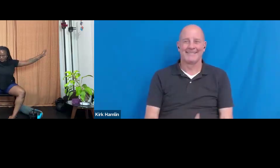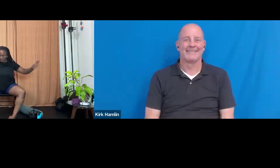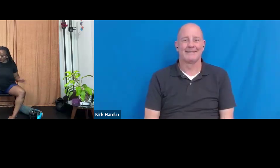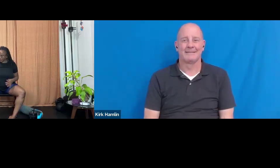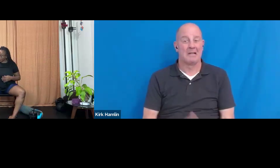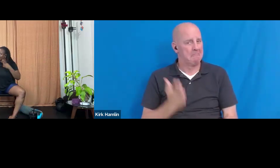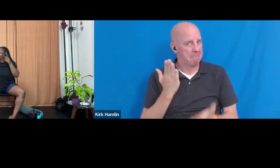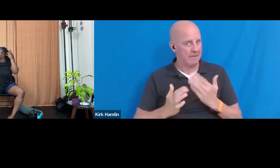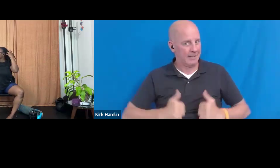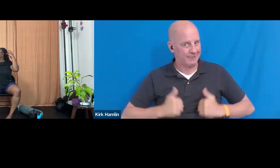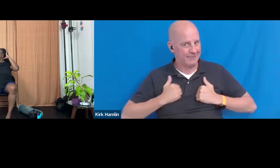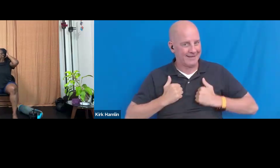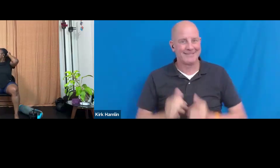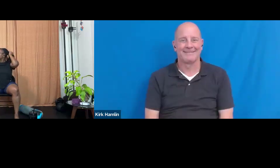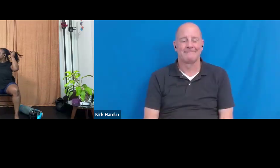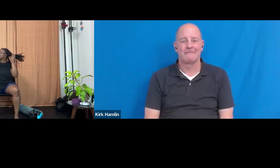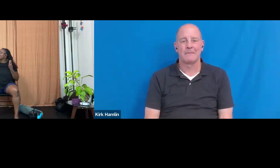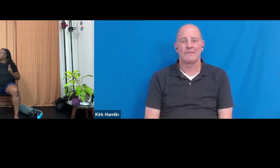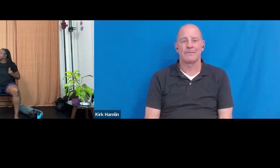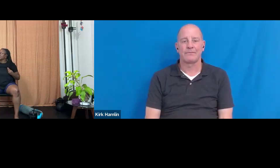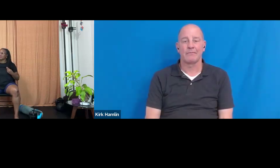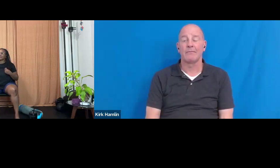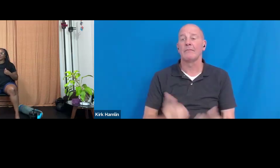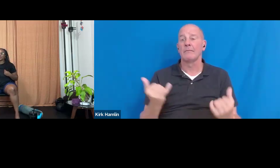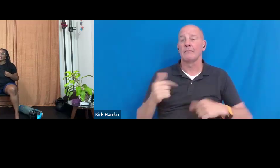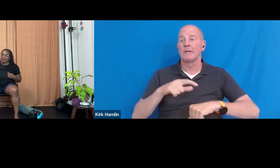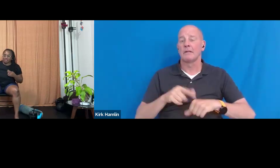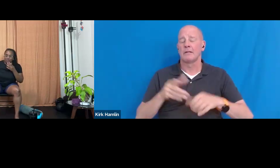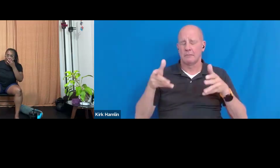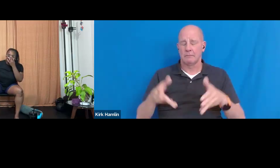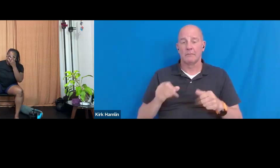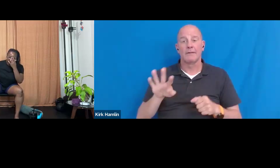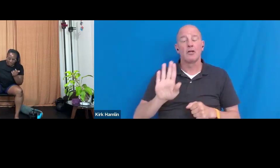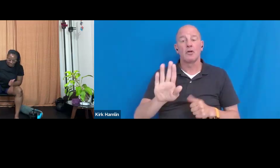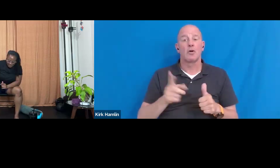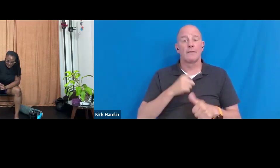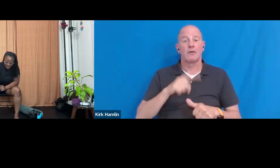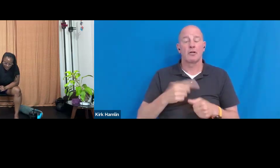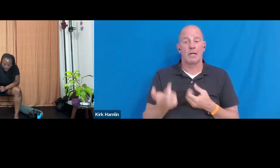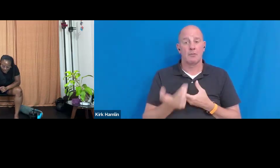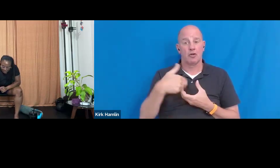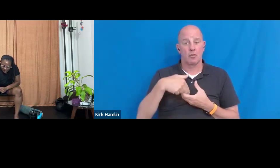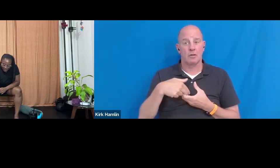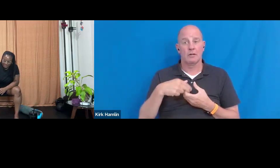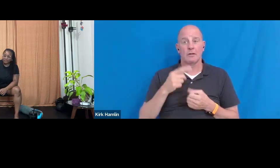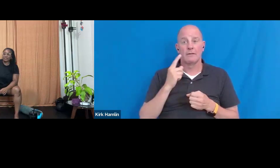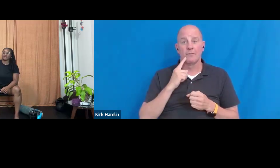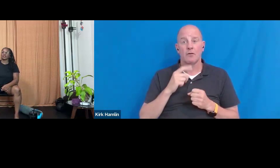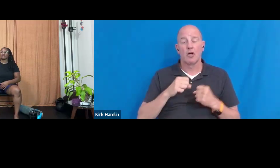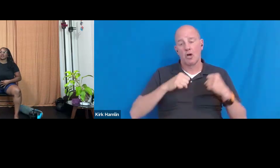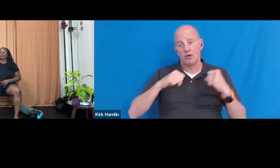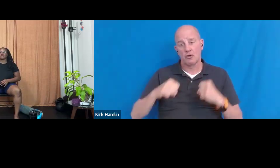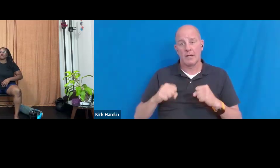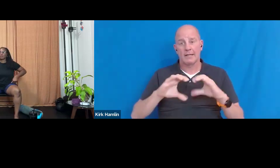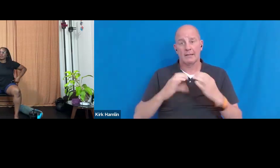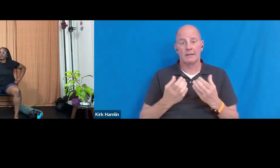Maybe. So with the rest of the time, if this is your first time joining for a strength class, the rest